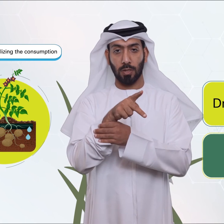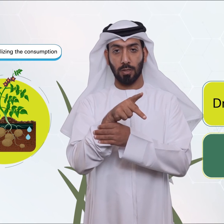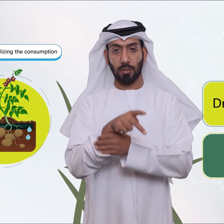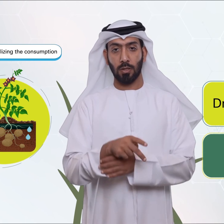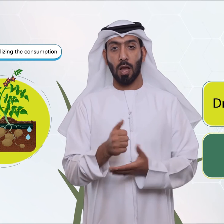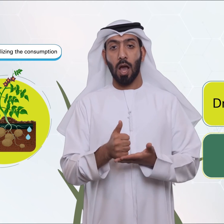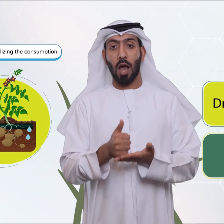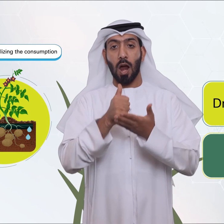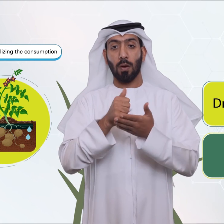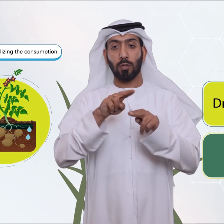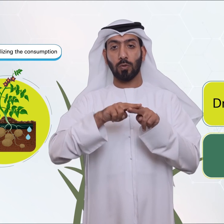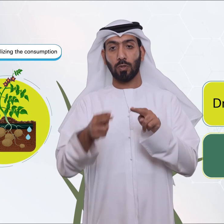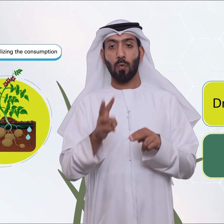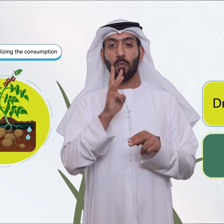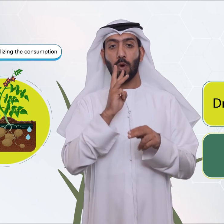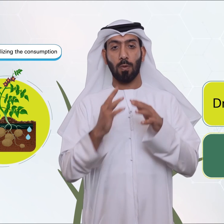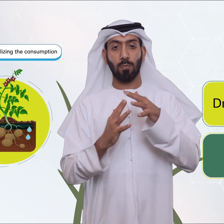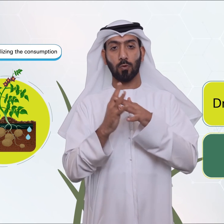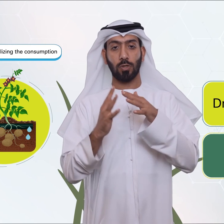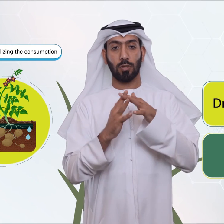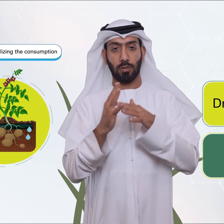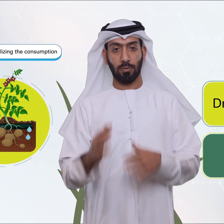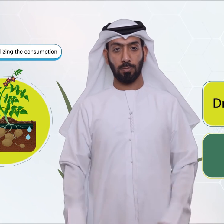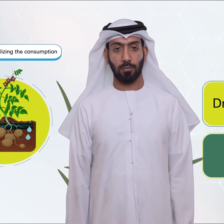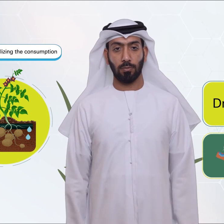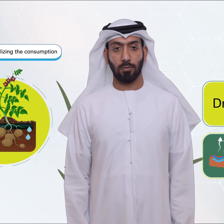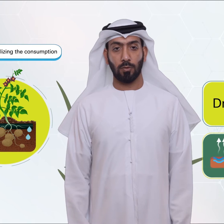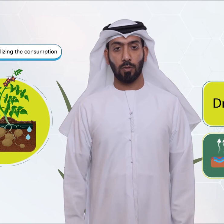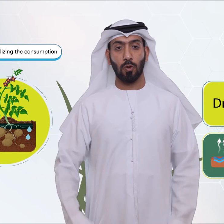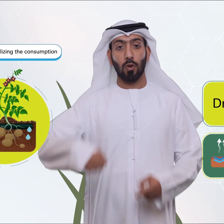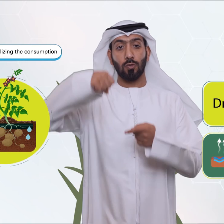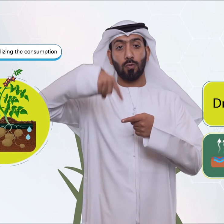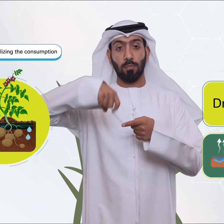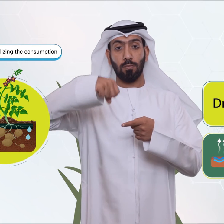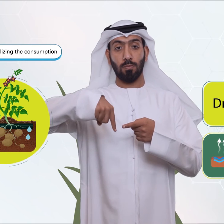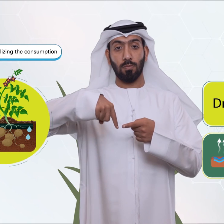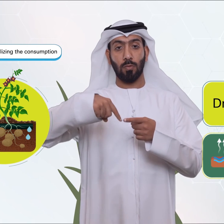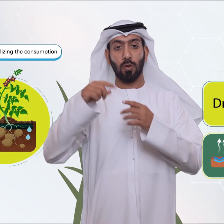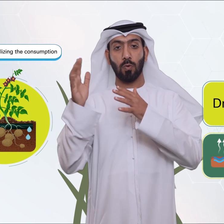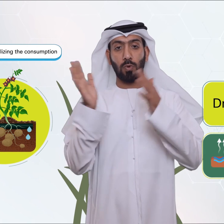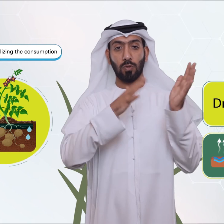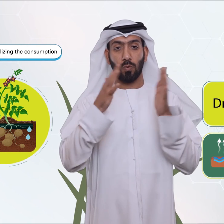water directly to the roots of the plants, thus helping to reduce water